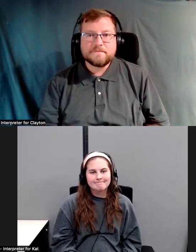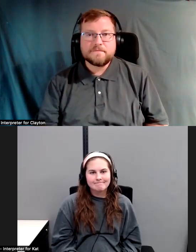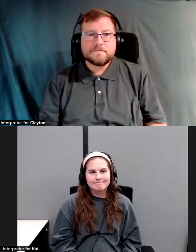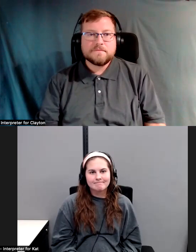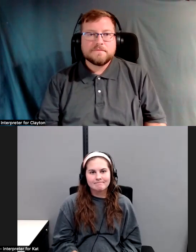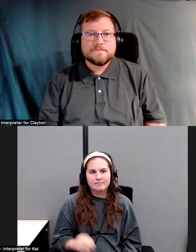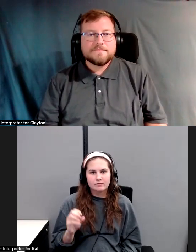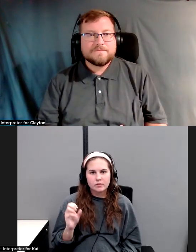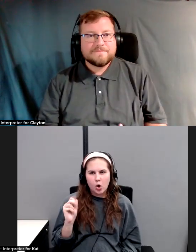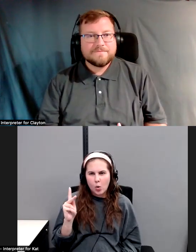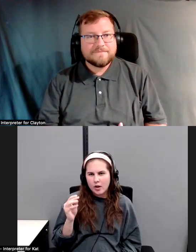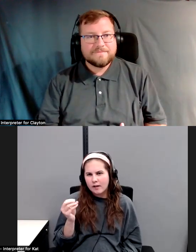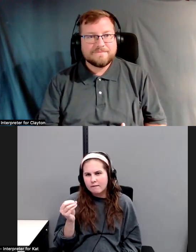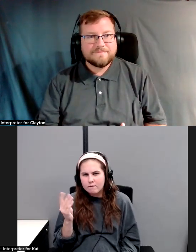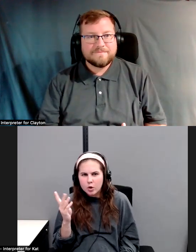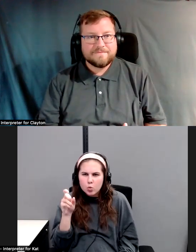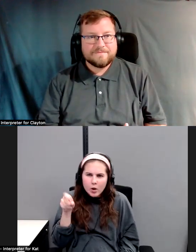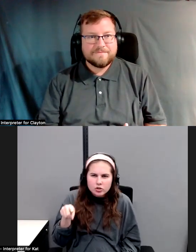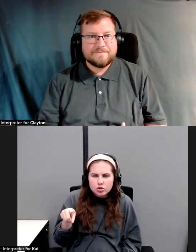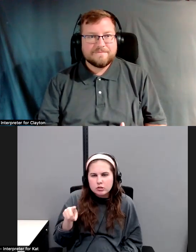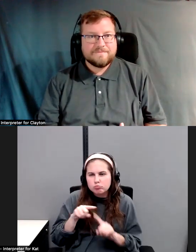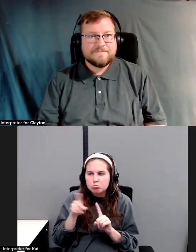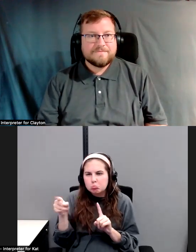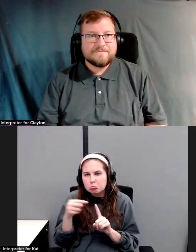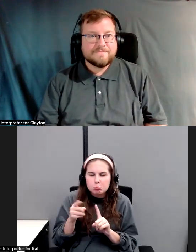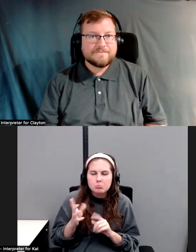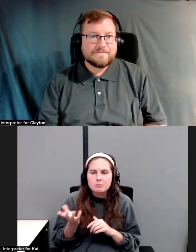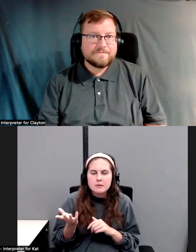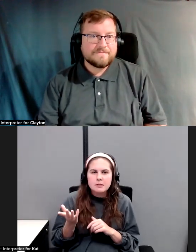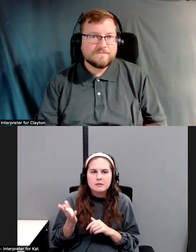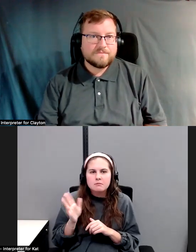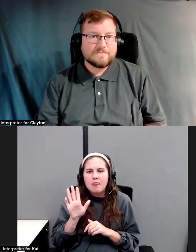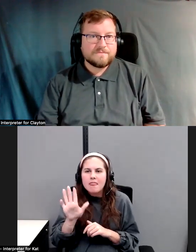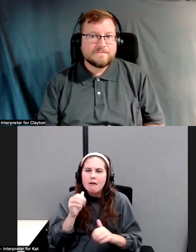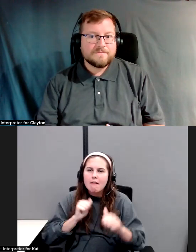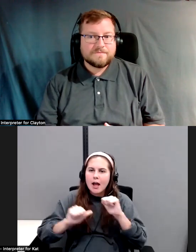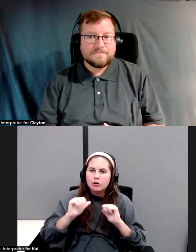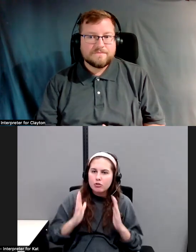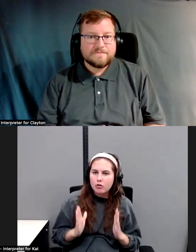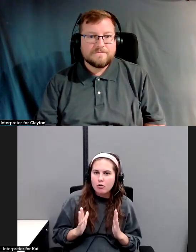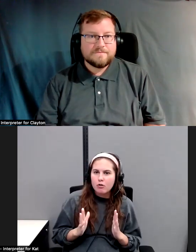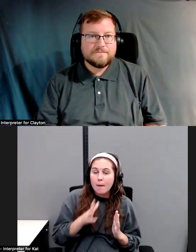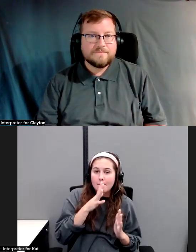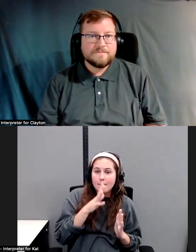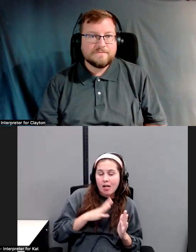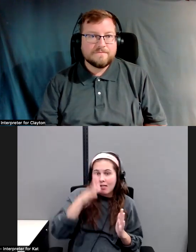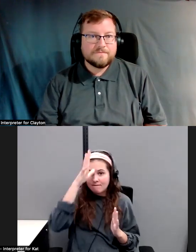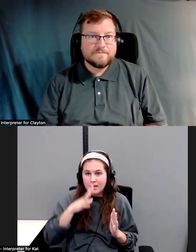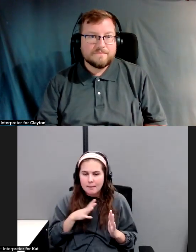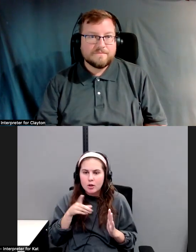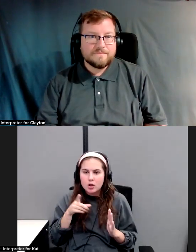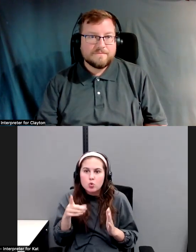Okay, there's a couple of the end questions. Is there an actor or an actress that you would like to work